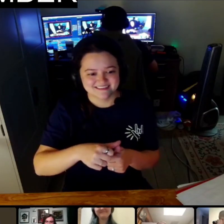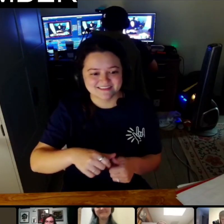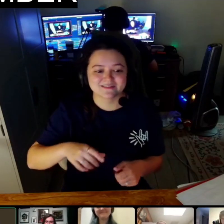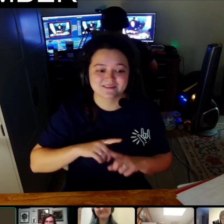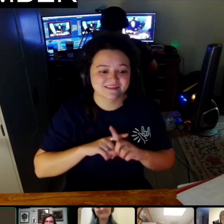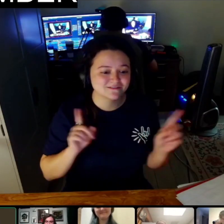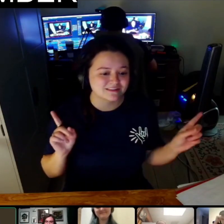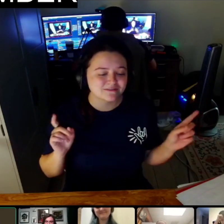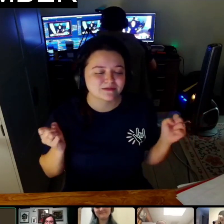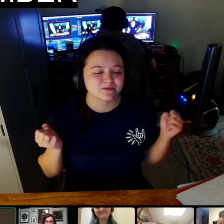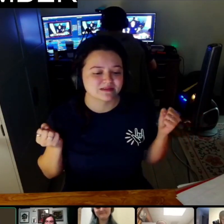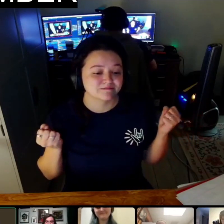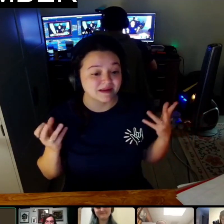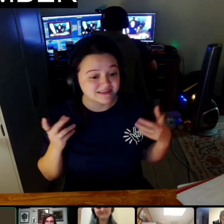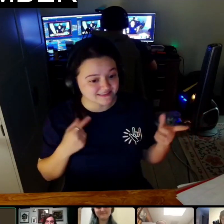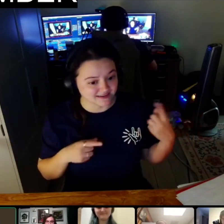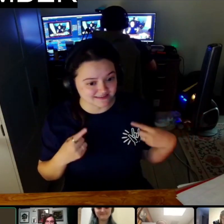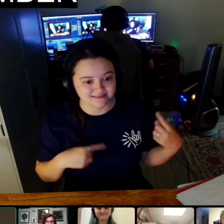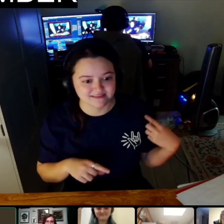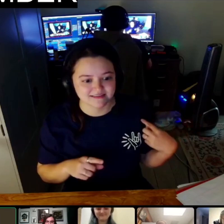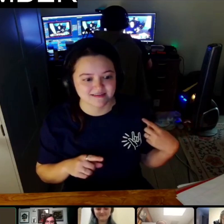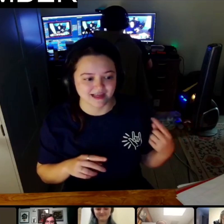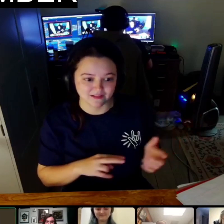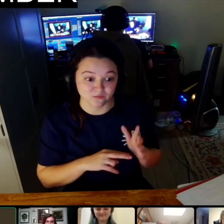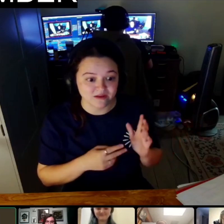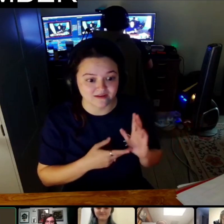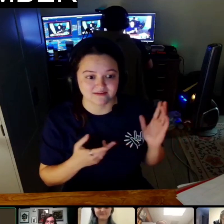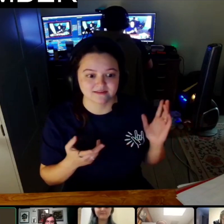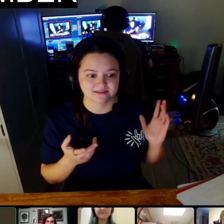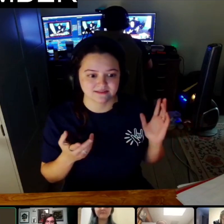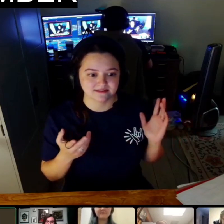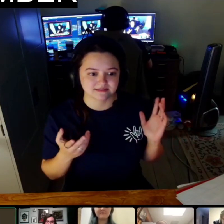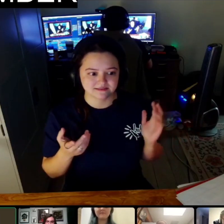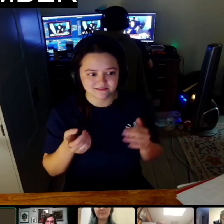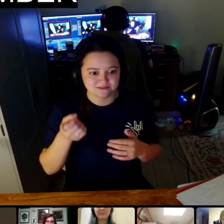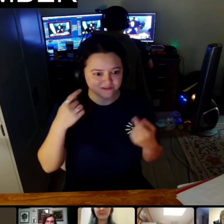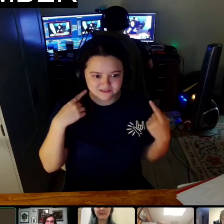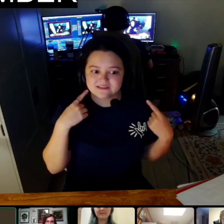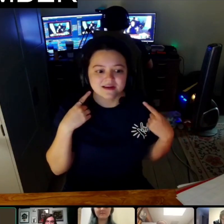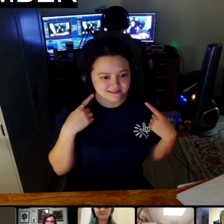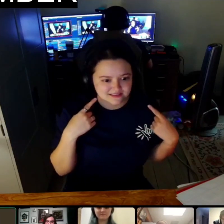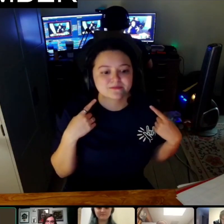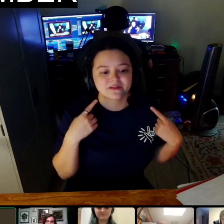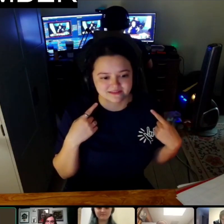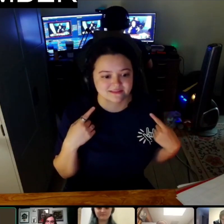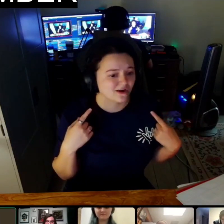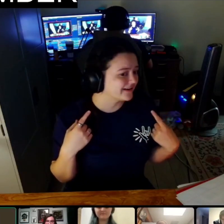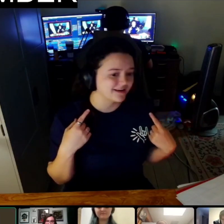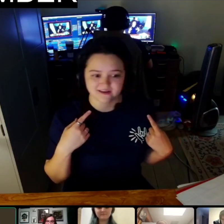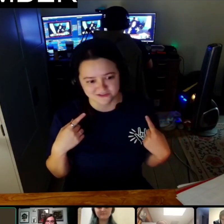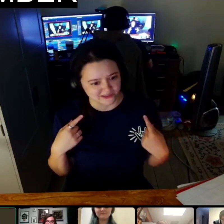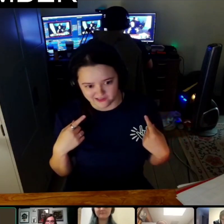So the difference between many signs and their meanings is just as simple as nodding and shaking your